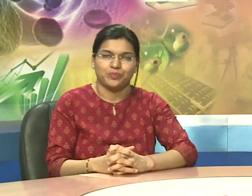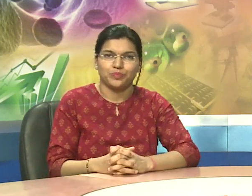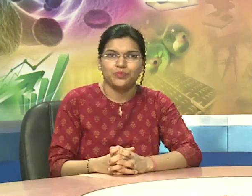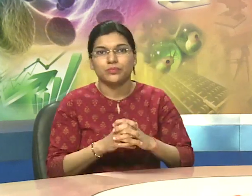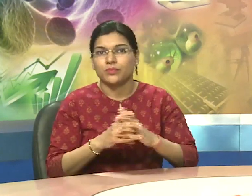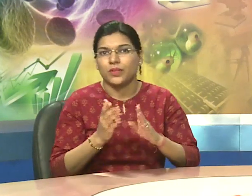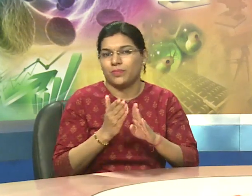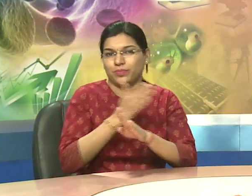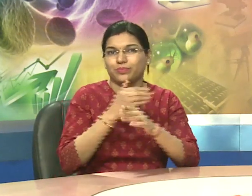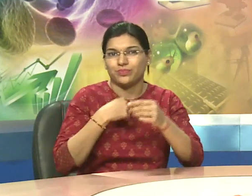also.